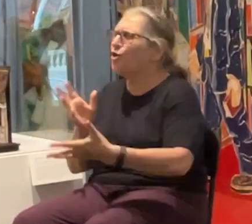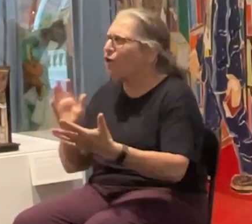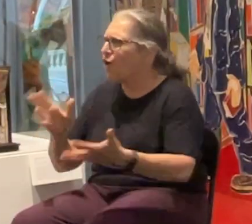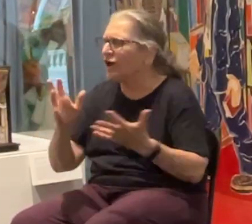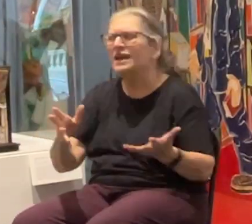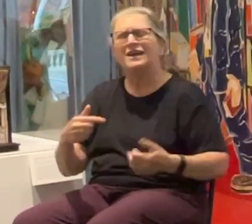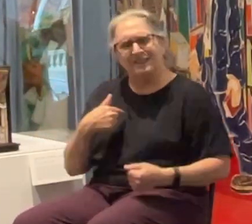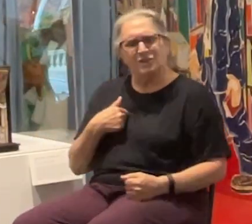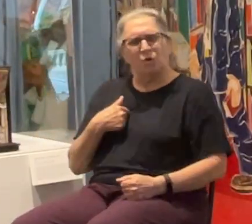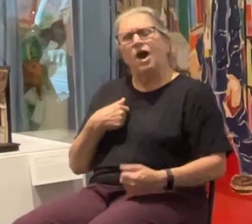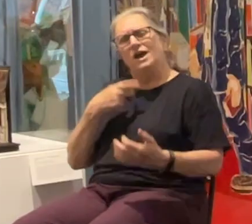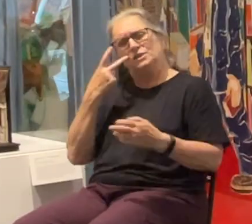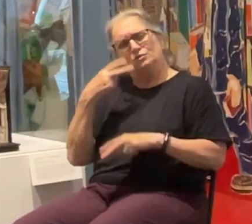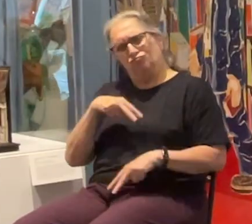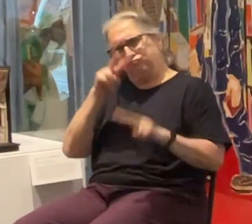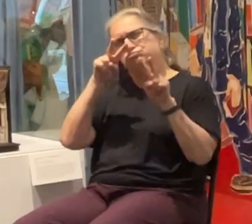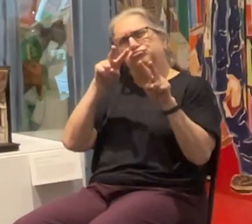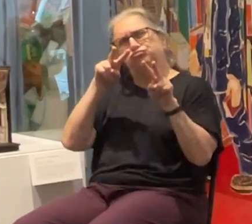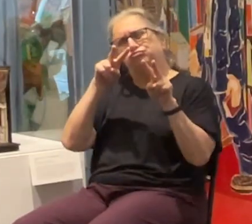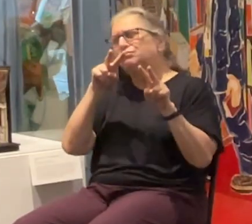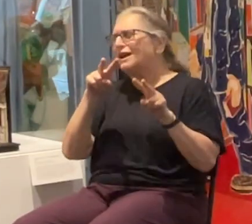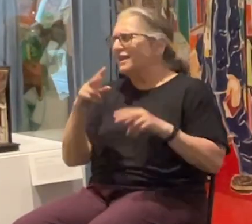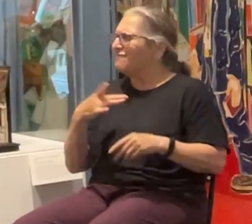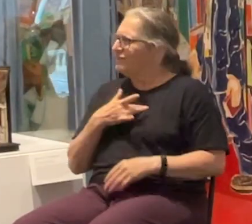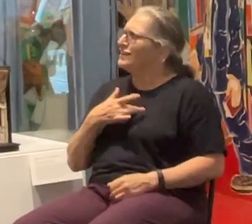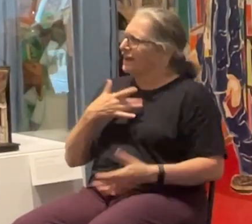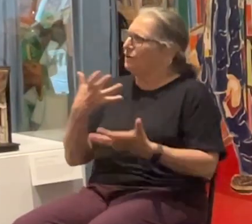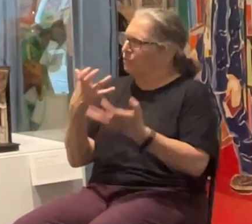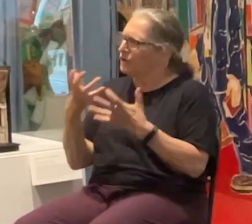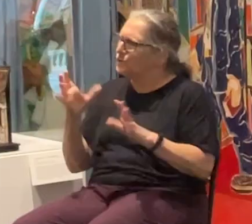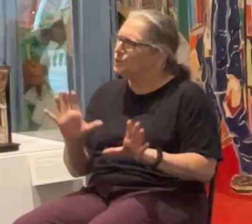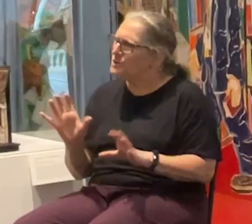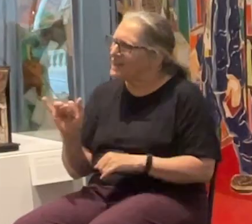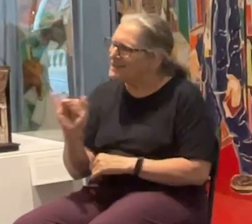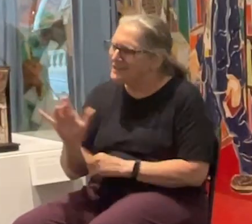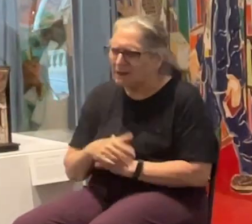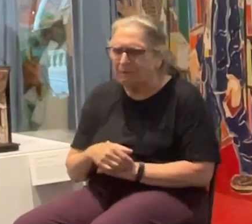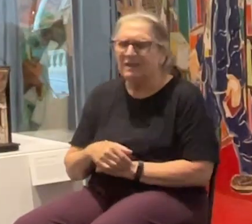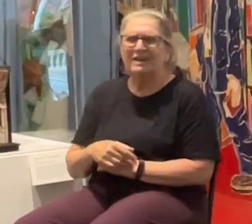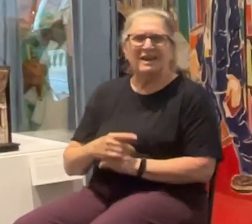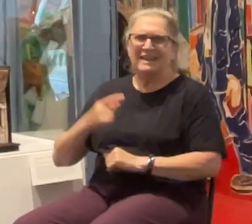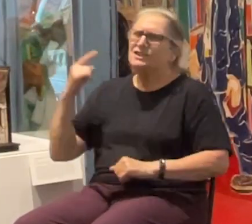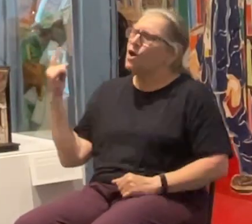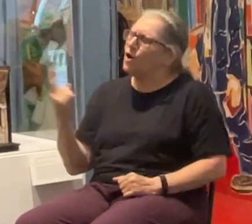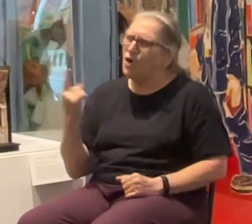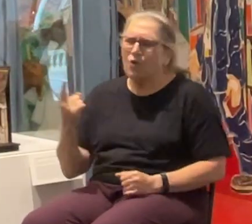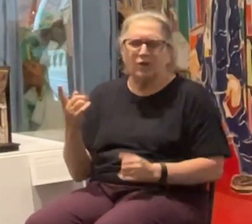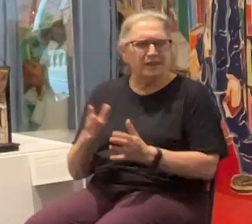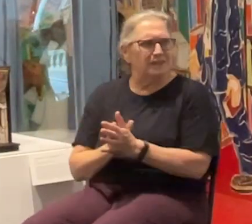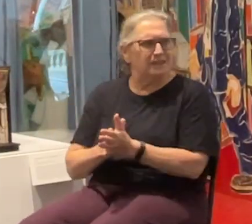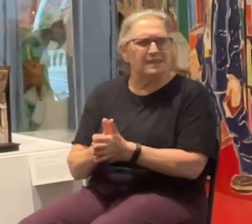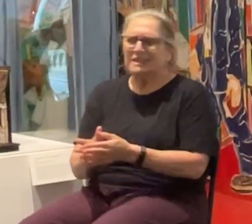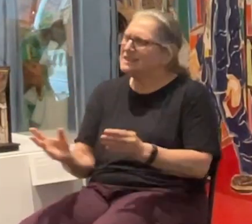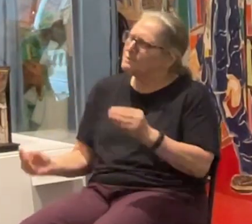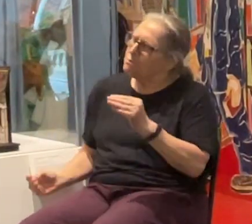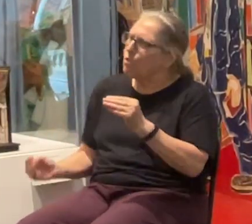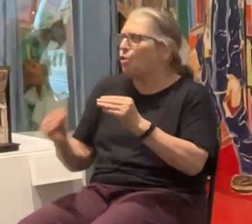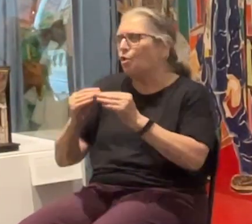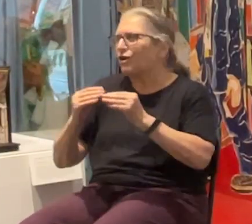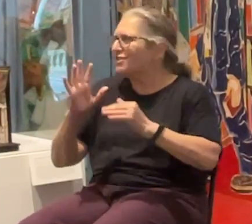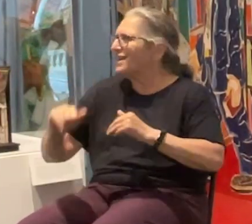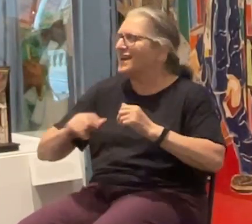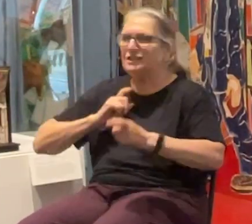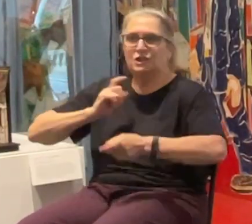wanted to do as an artist if I could. Well, he's also been always more than generous to the museum. Yeah. I mean, he and Lizzie Ann